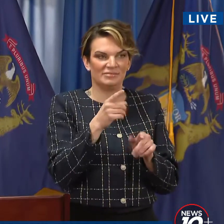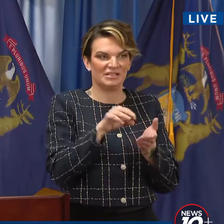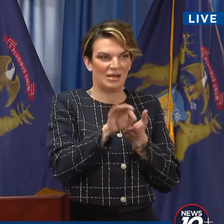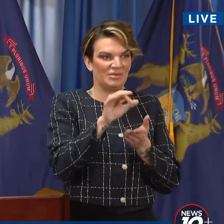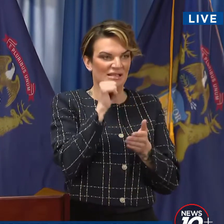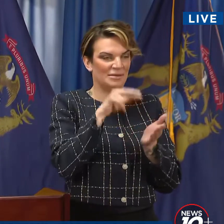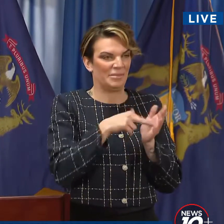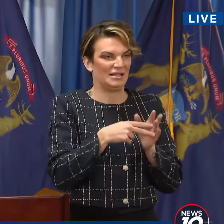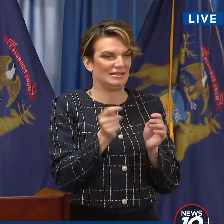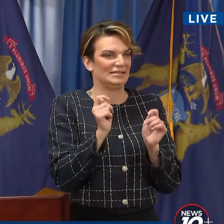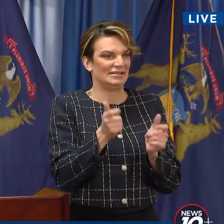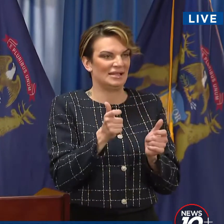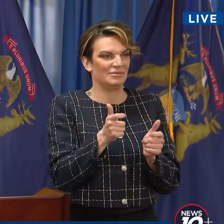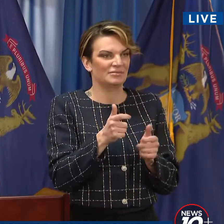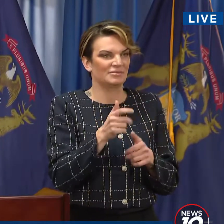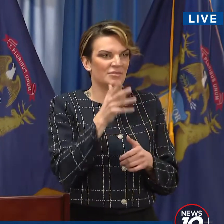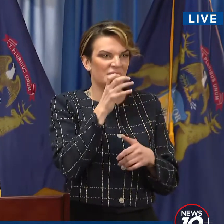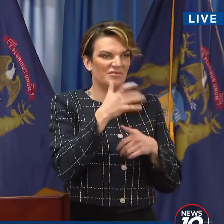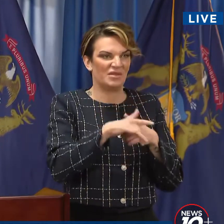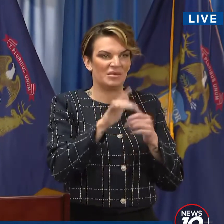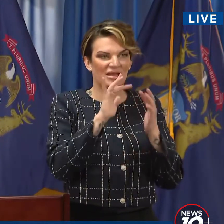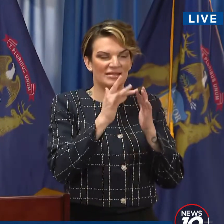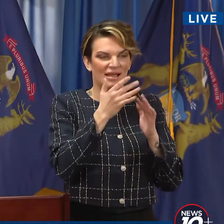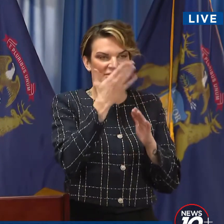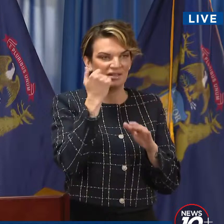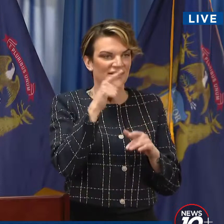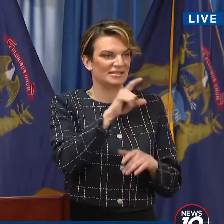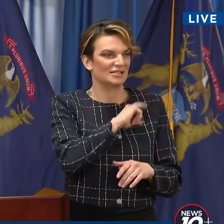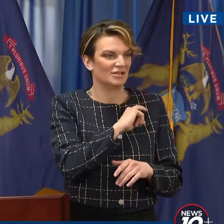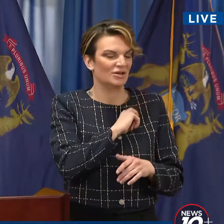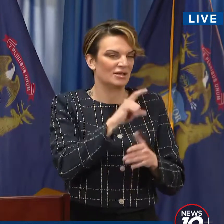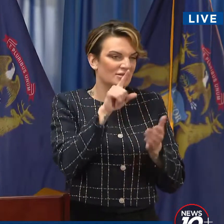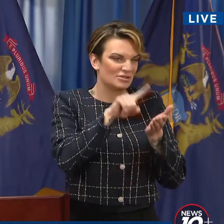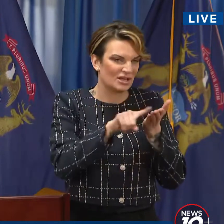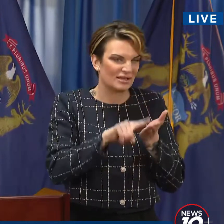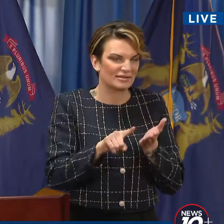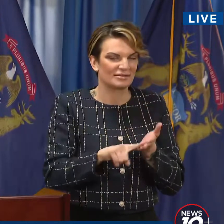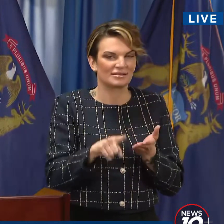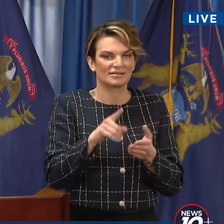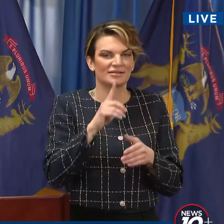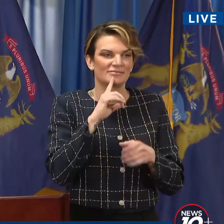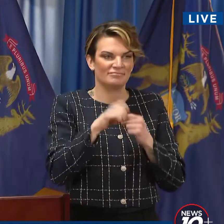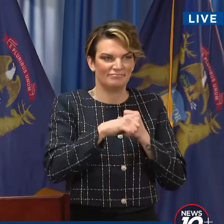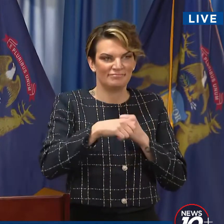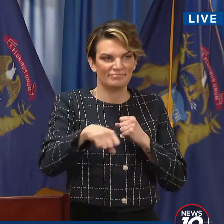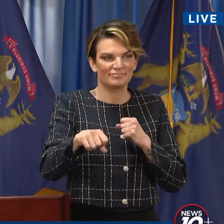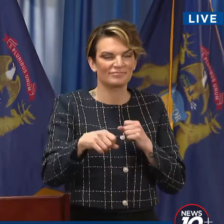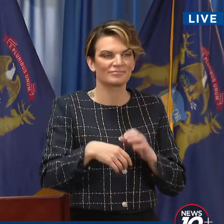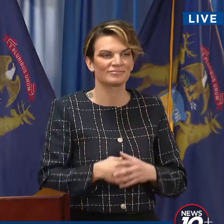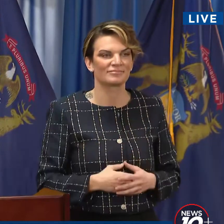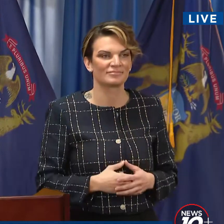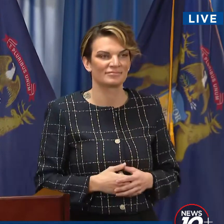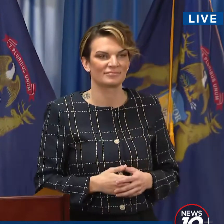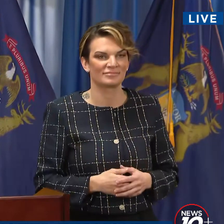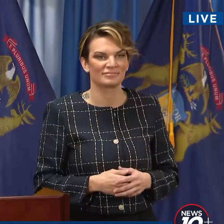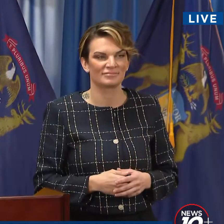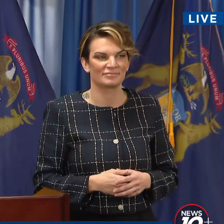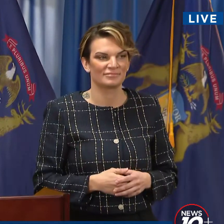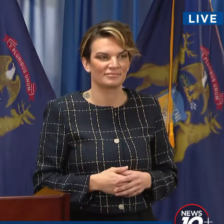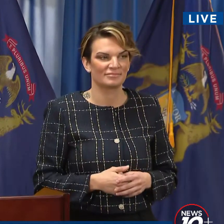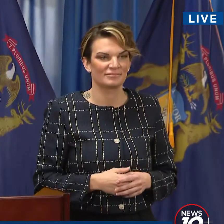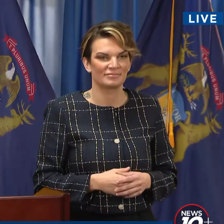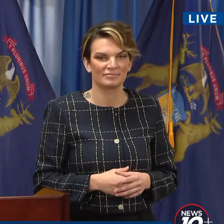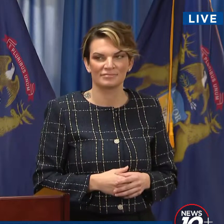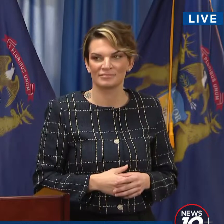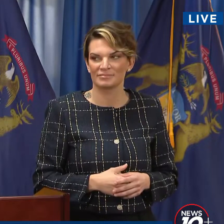it's instantaneously going to be available online because of the security checks and additional transmission that happens in between that and when it gets posted.